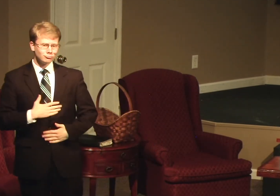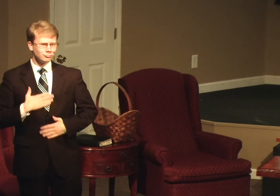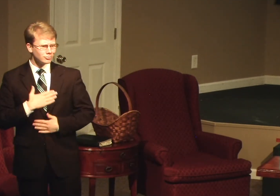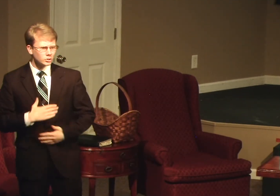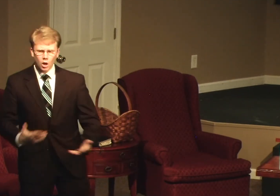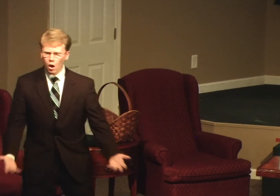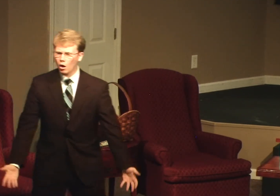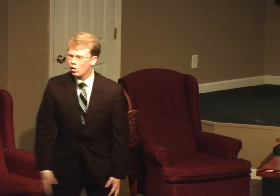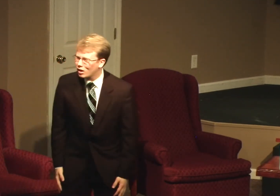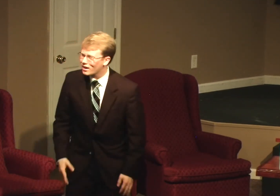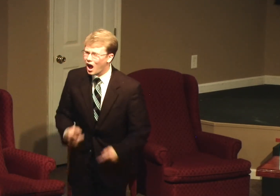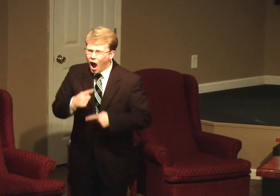perfect.